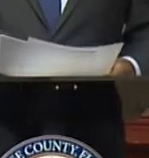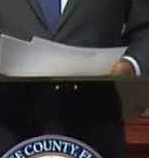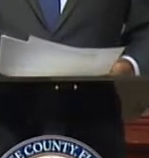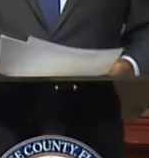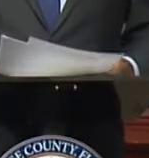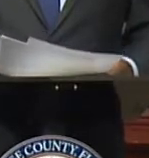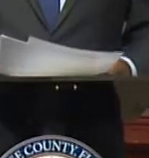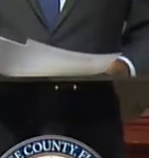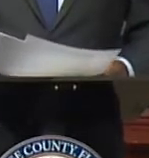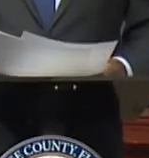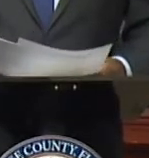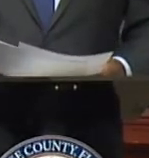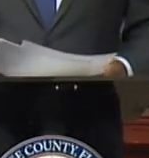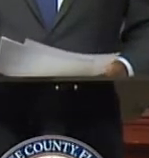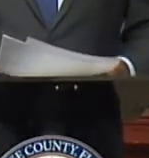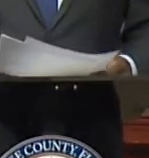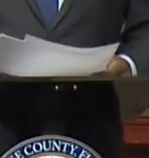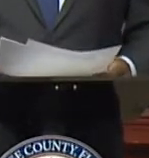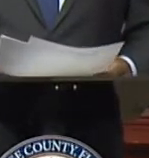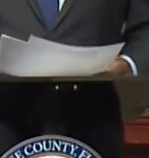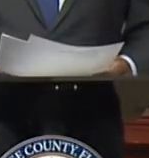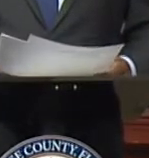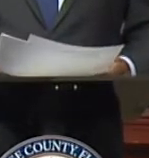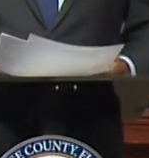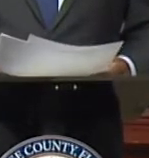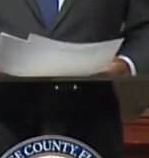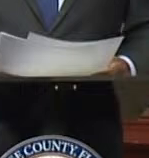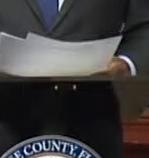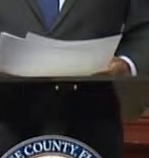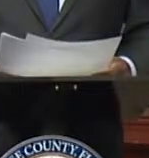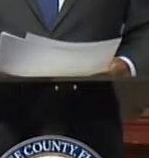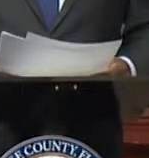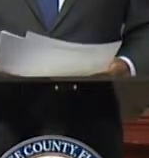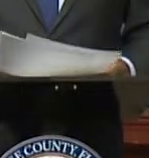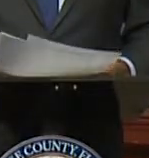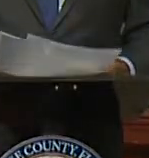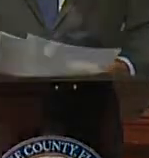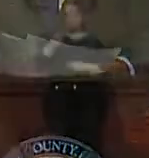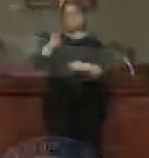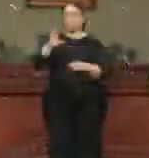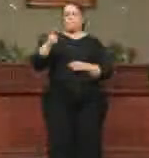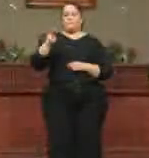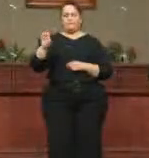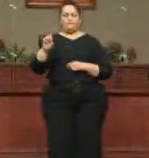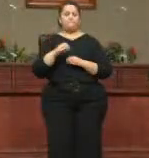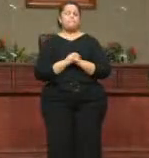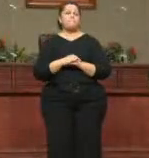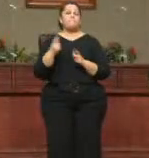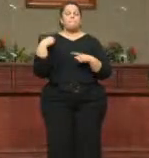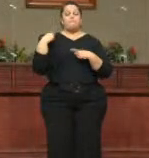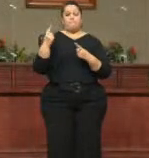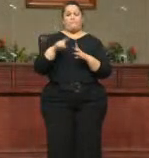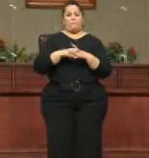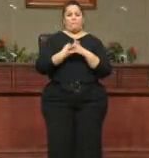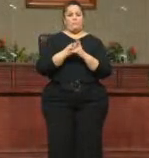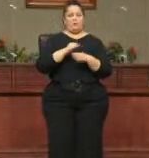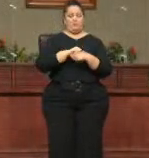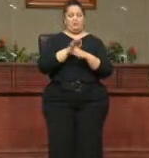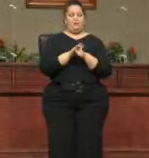ocfl.net/vaccine. And now let me talk a little bit about the numbers, our COVID numbers. Since the start of the pandemic,